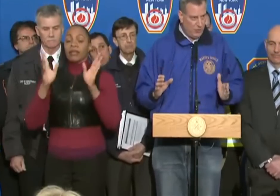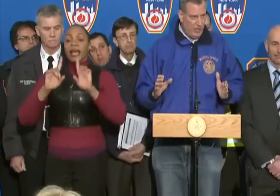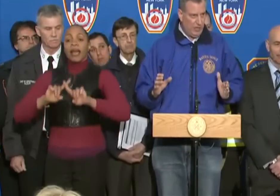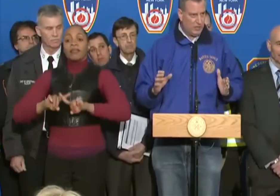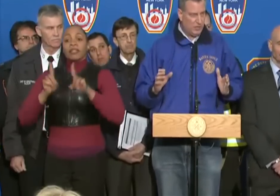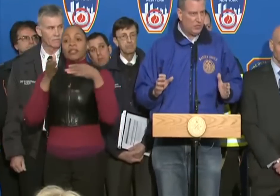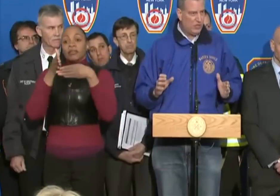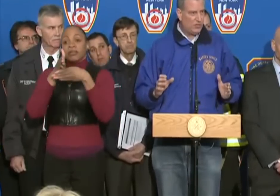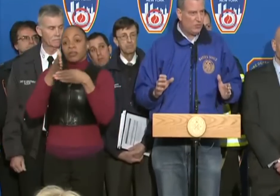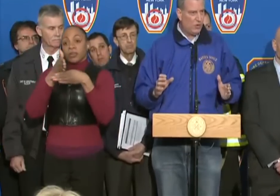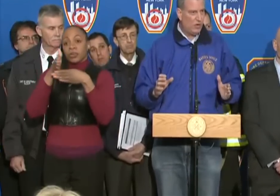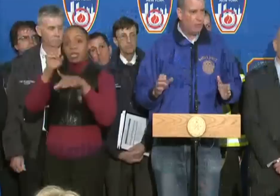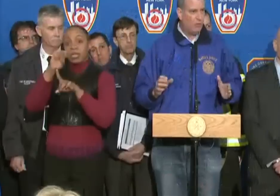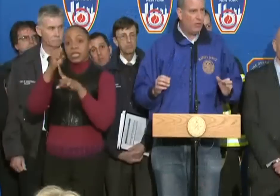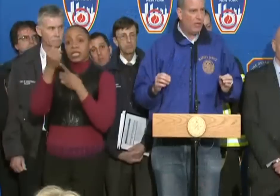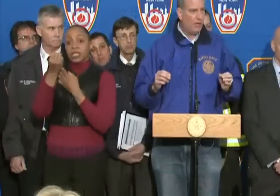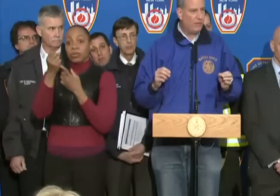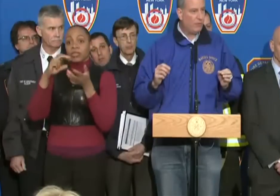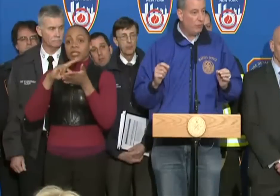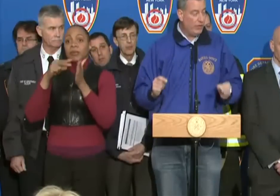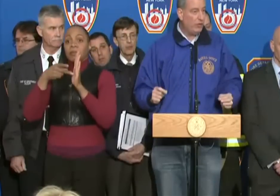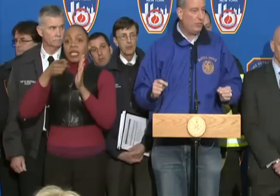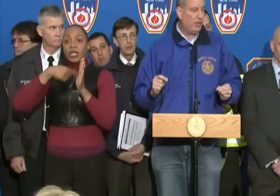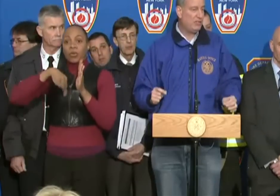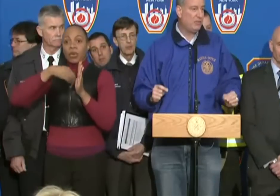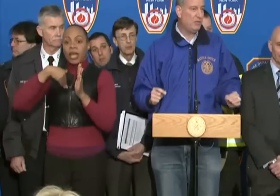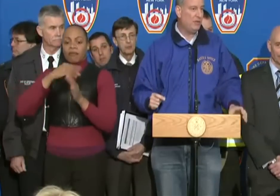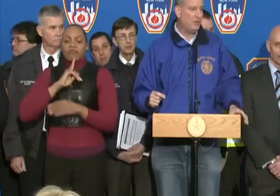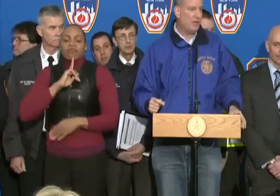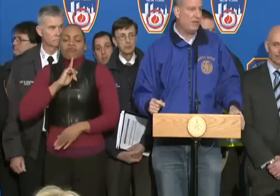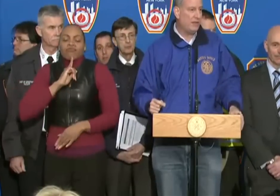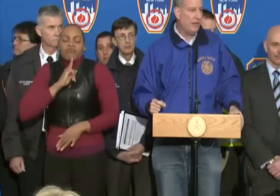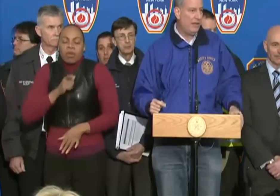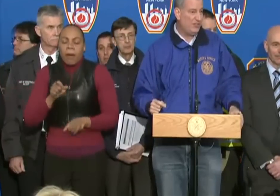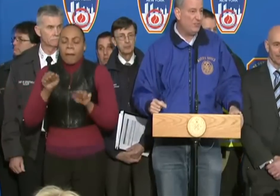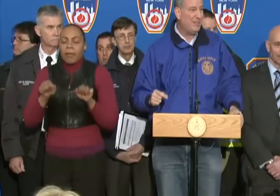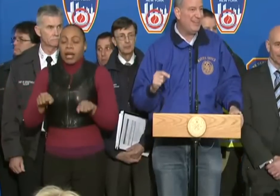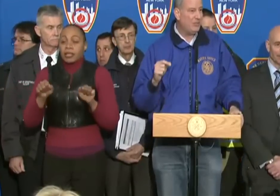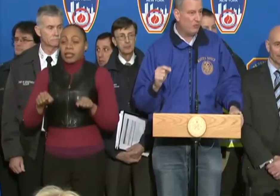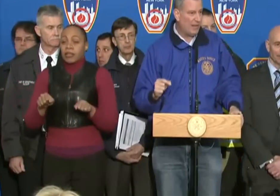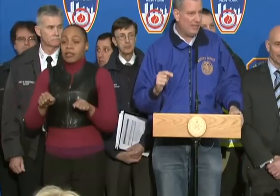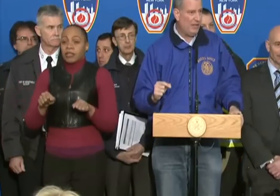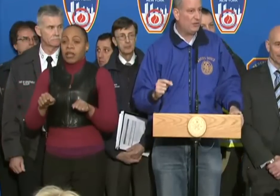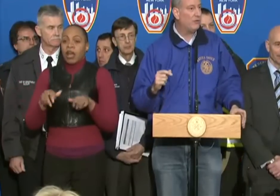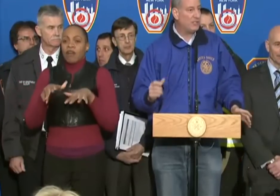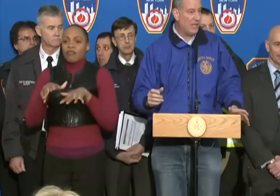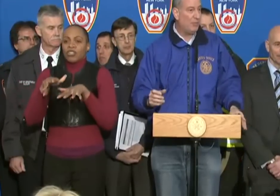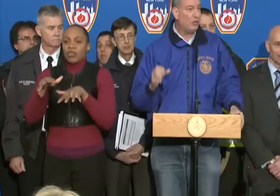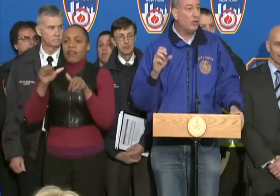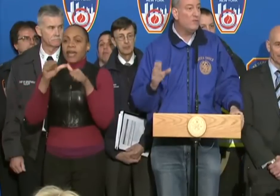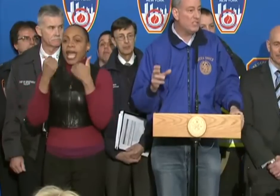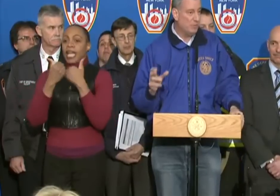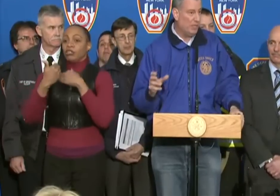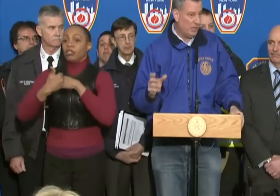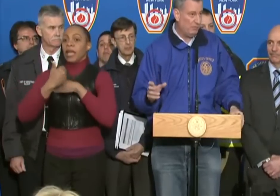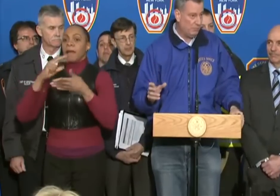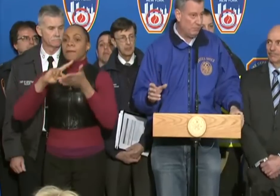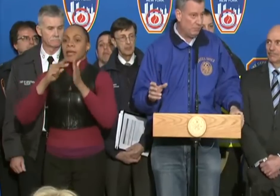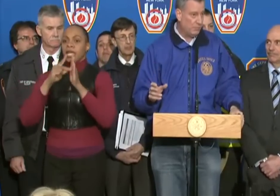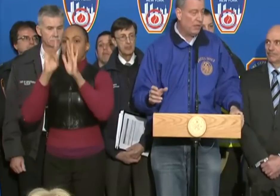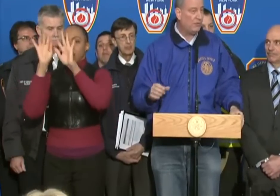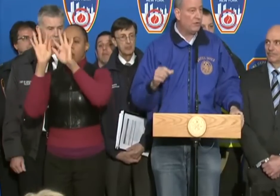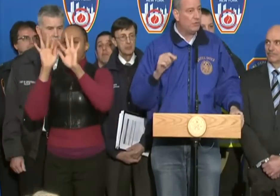difference between a situation where we have the real possibility of a traffic agent being in direct danger, for example, low